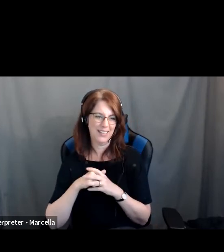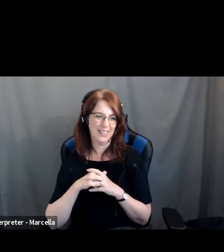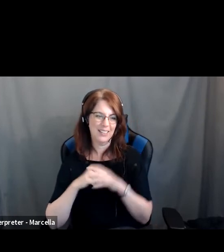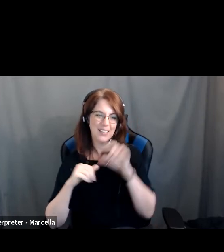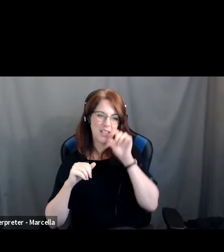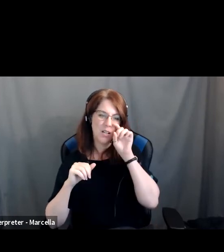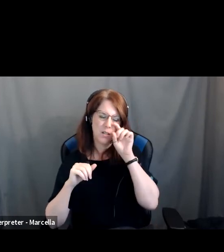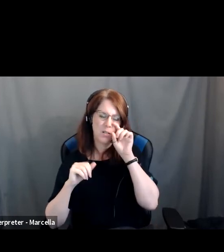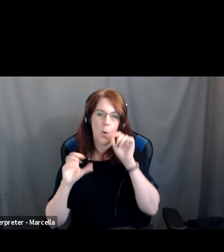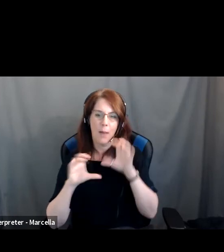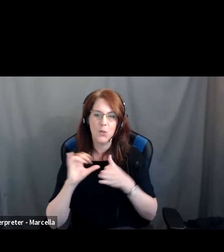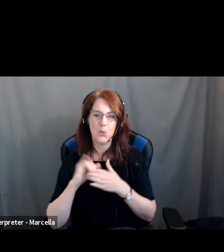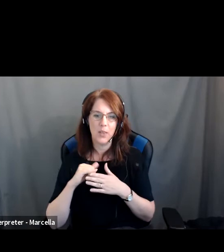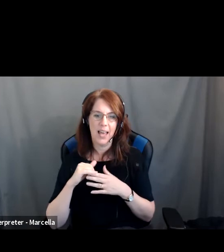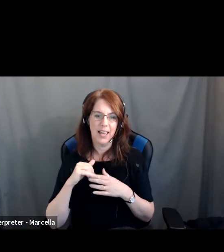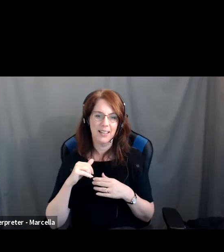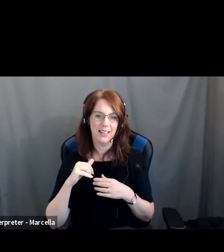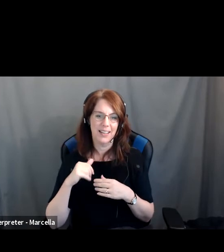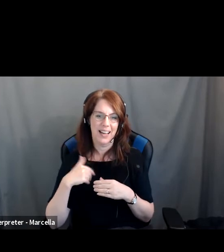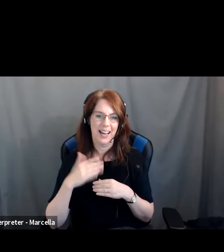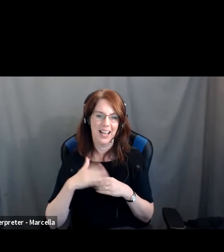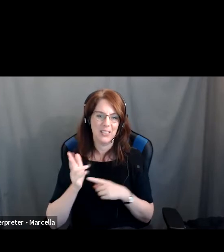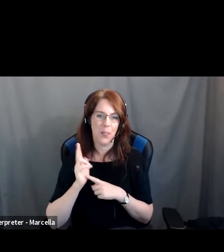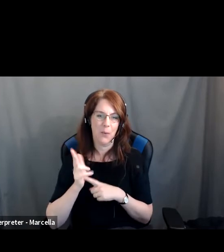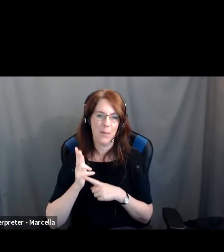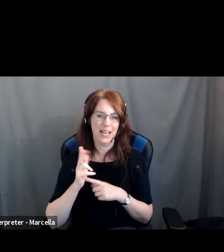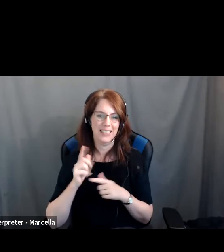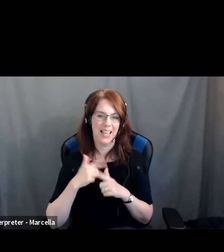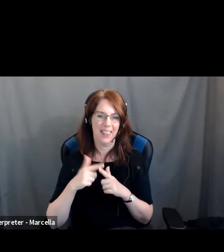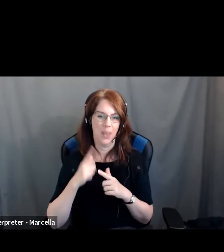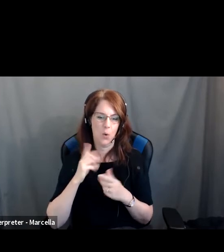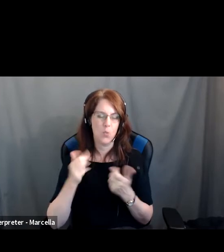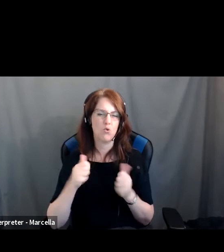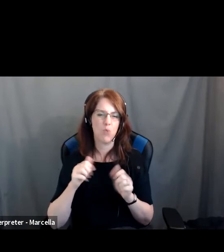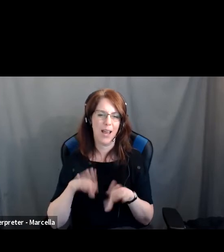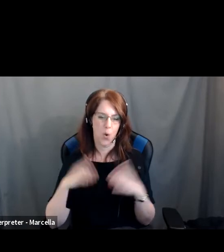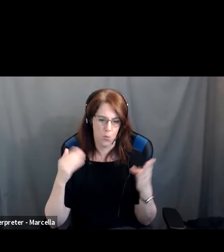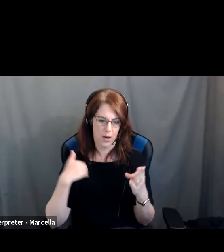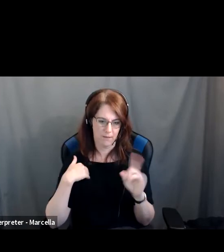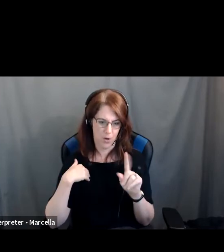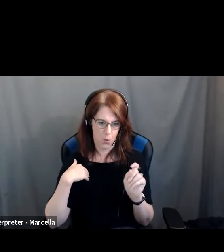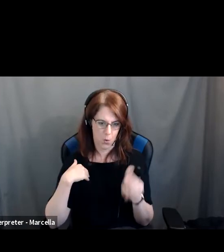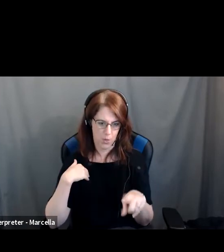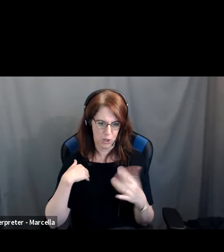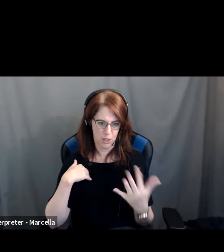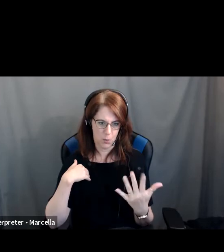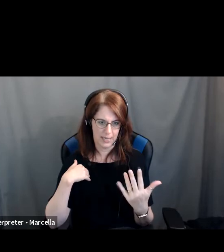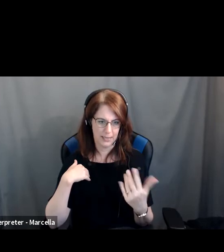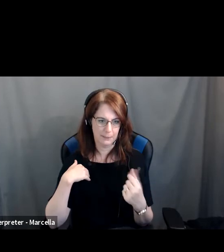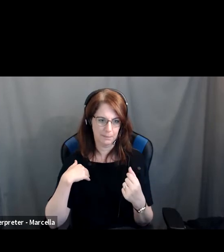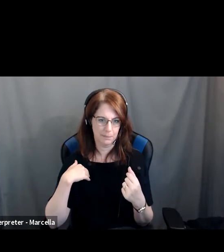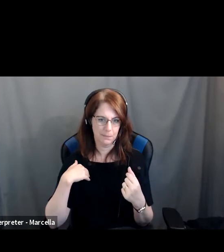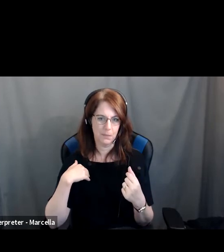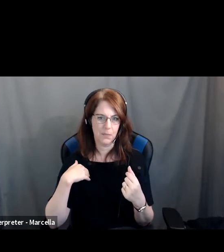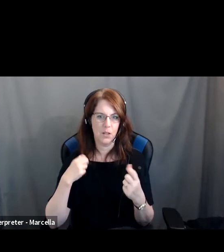that right now in the next 3 minutes, and then we'll try to open up. I see we have a question waiting. There's